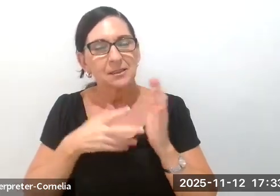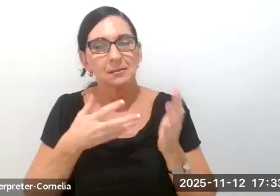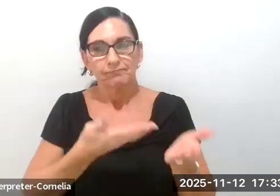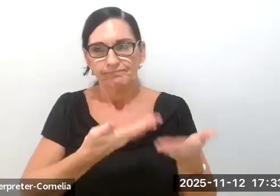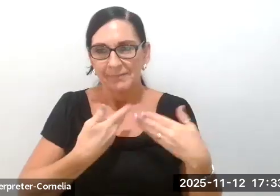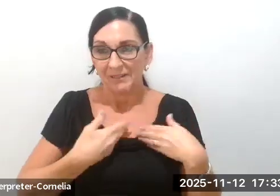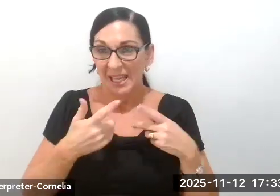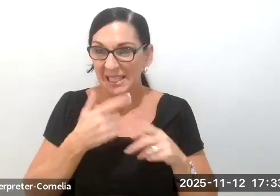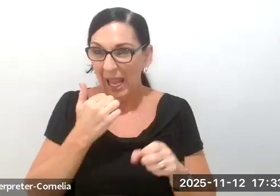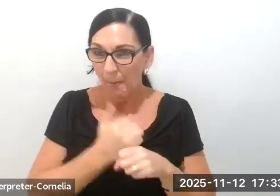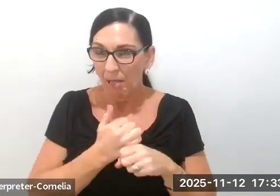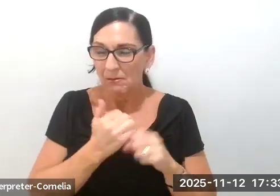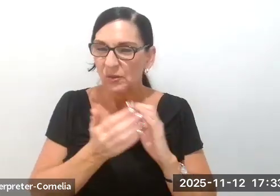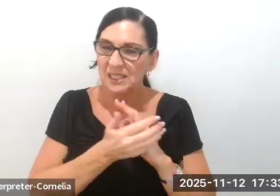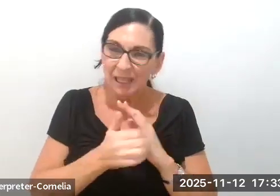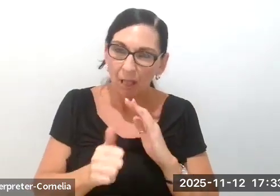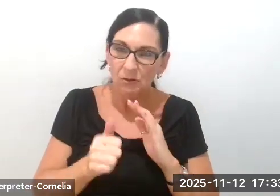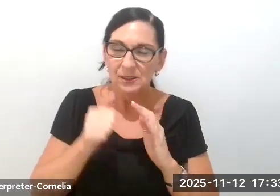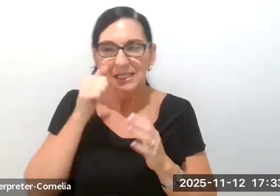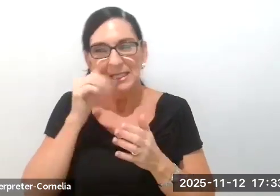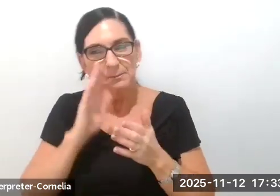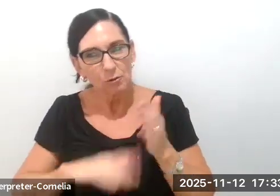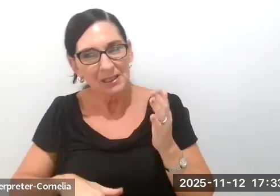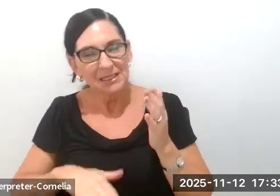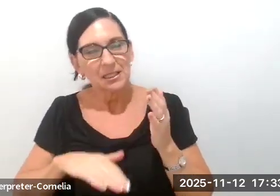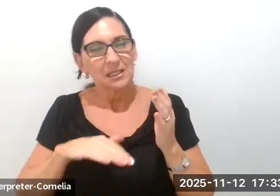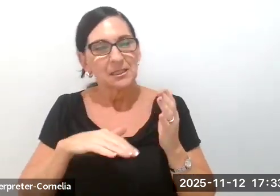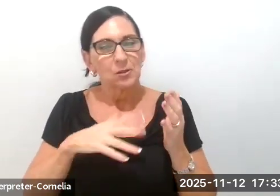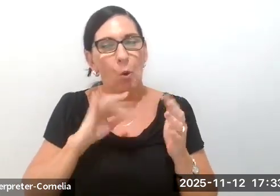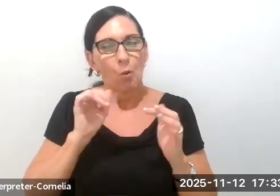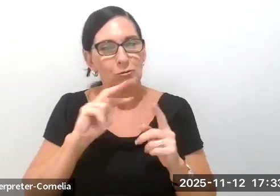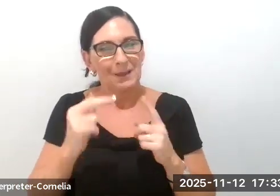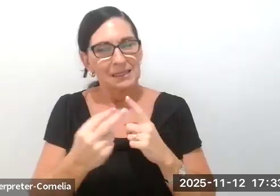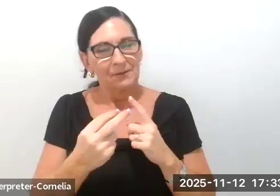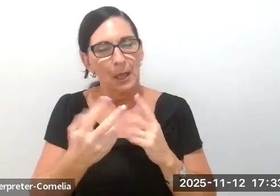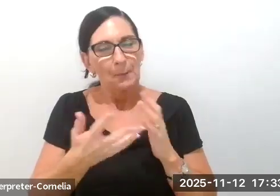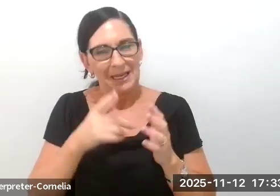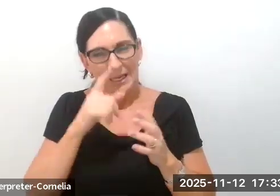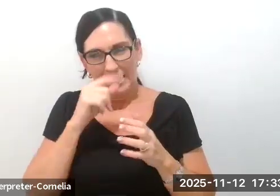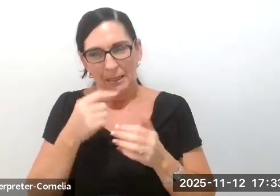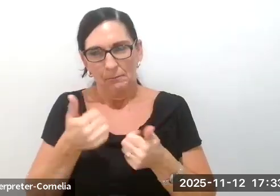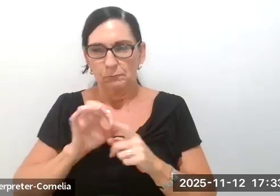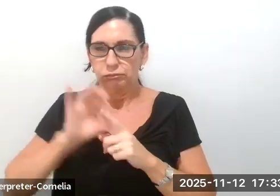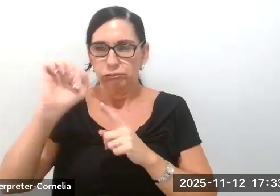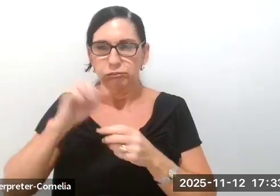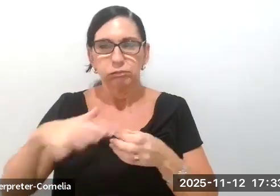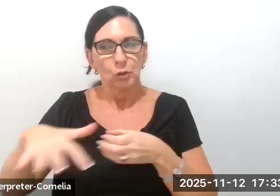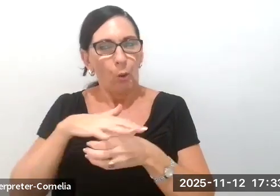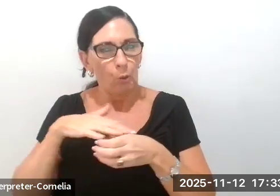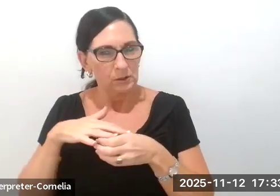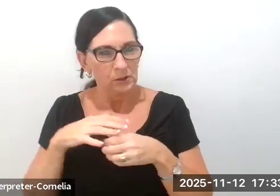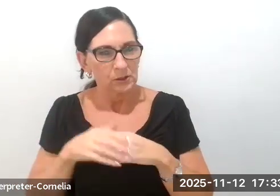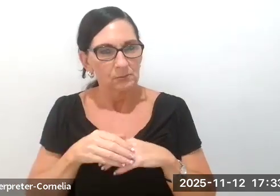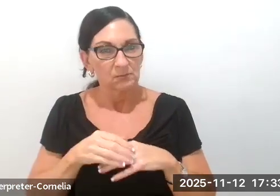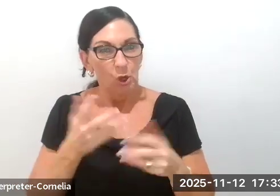relevant skills, experiences or perspectives that will enrich the program and cohort. Show readiness